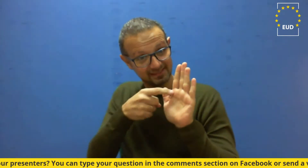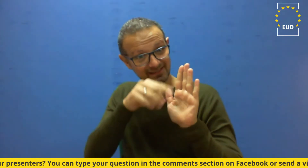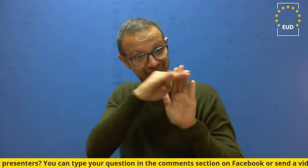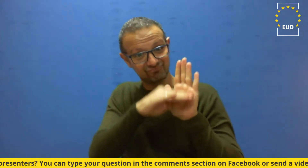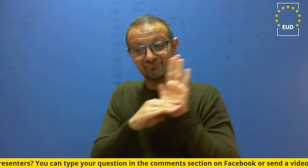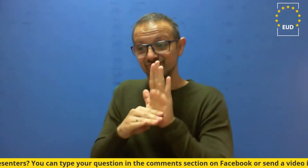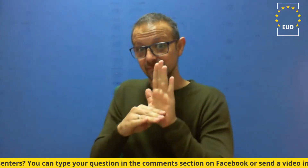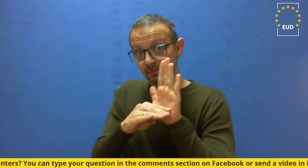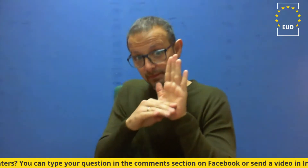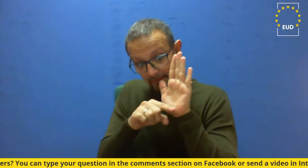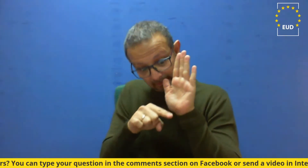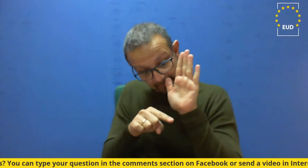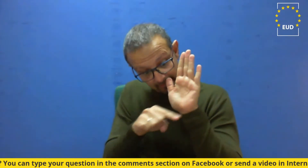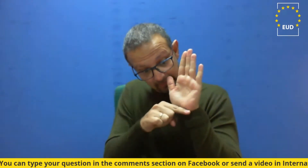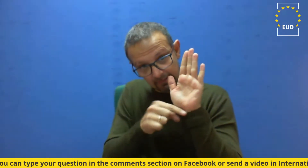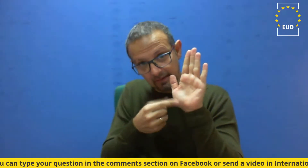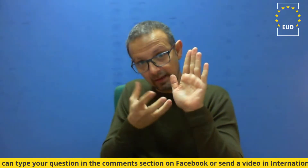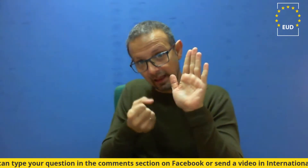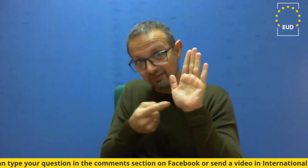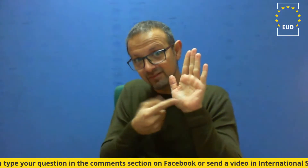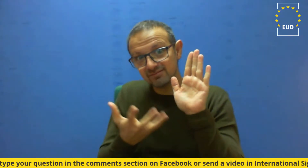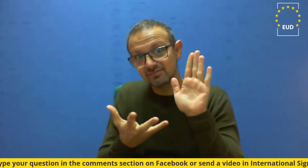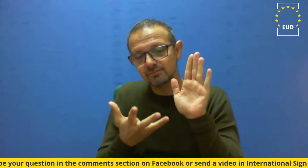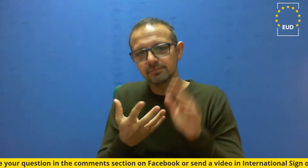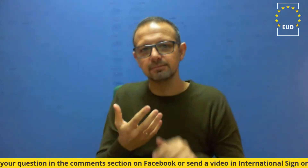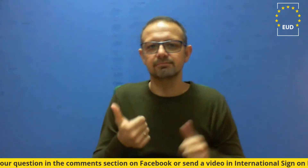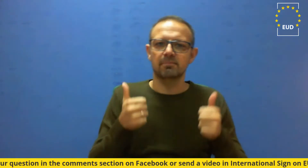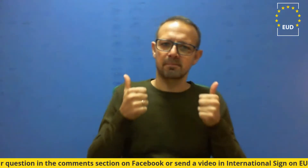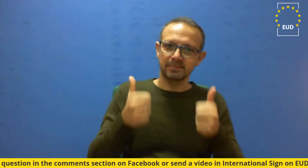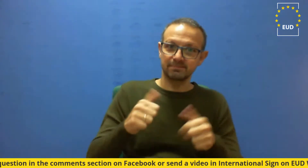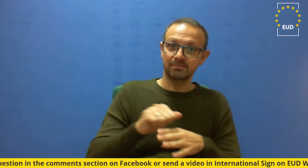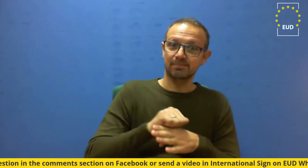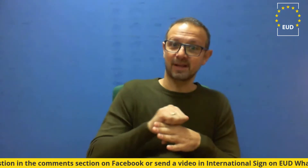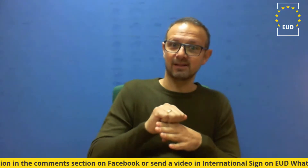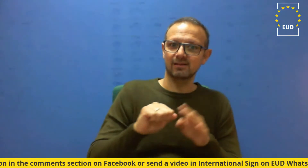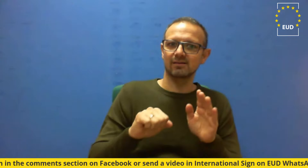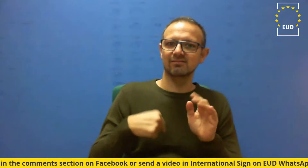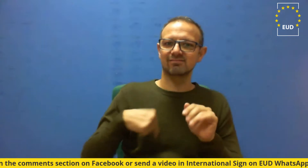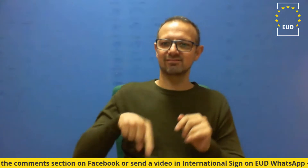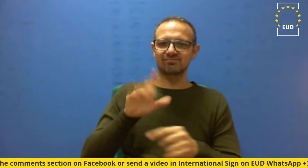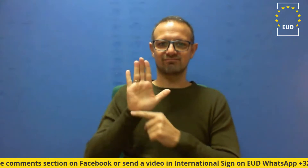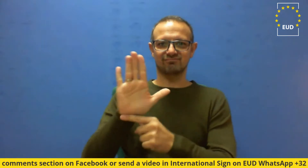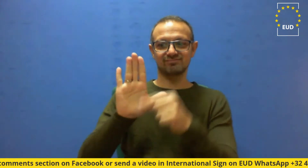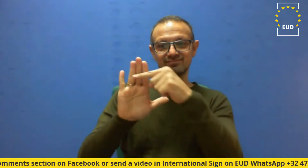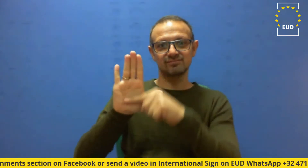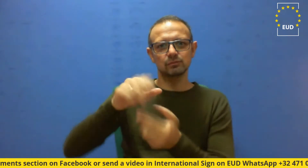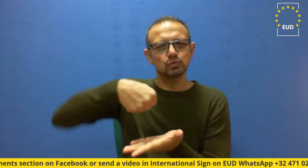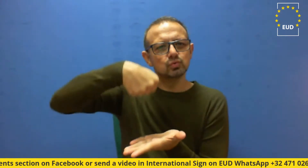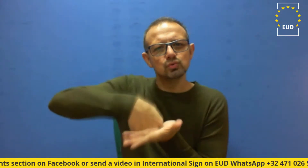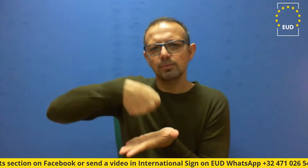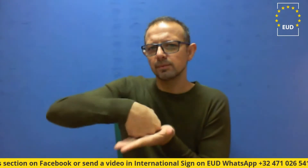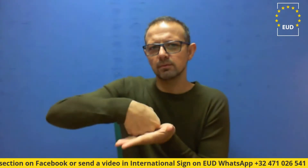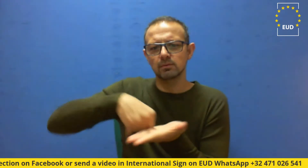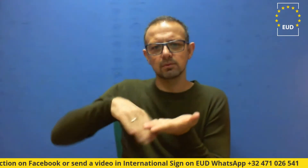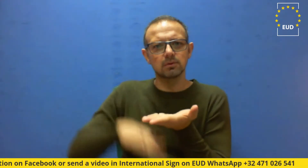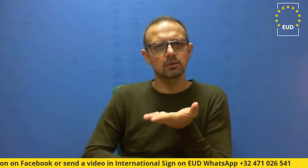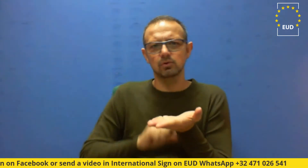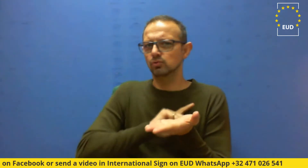TV, that they need to follow these guidelines. And one guideline that we have now added to this